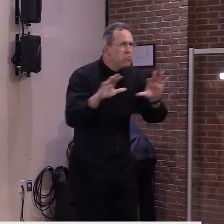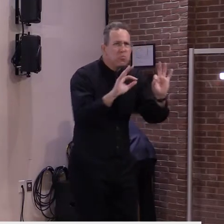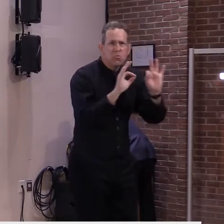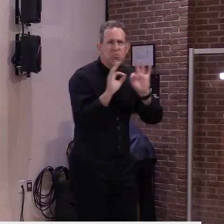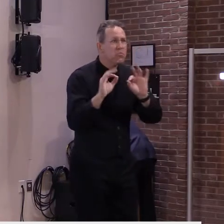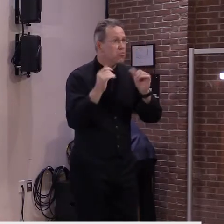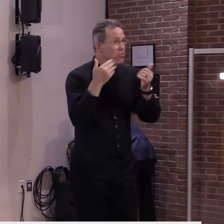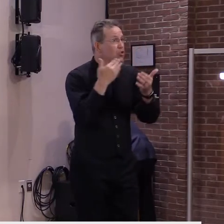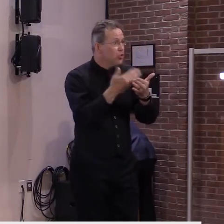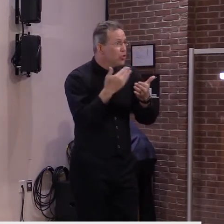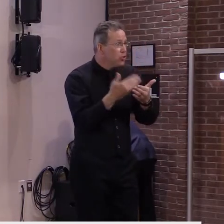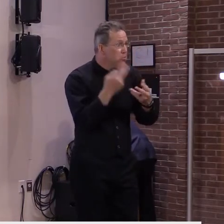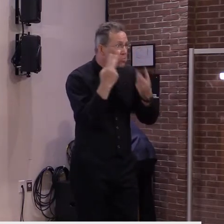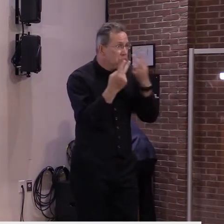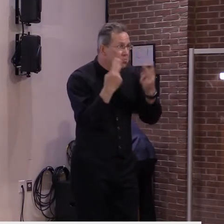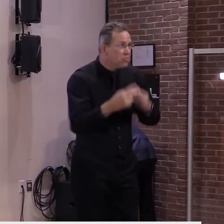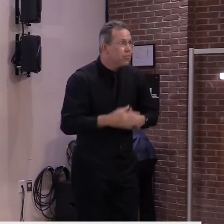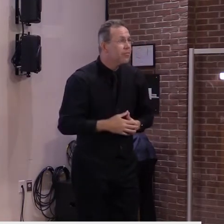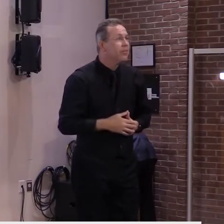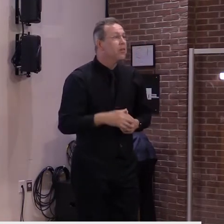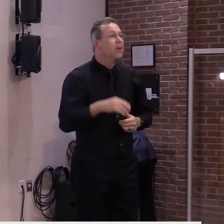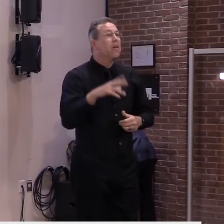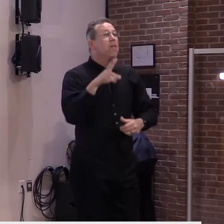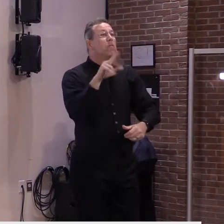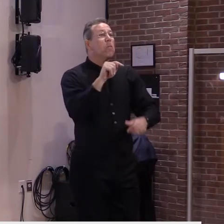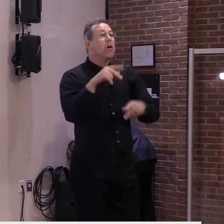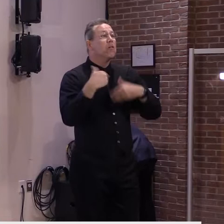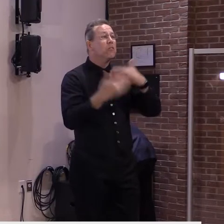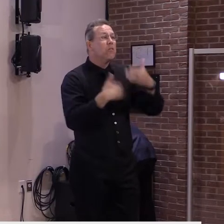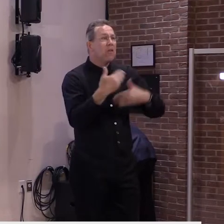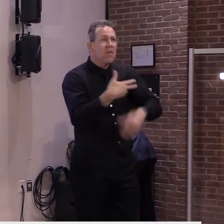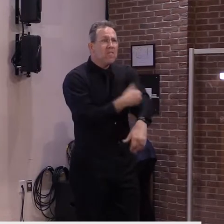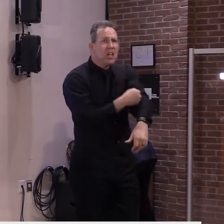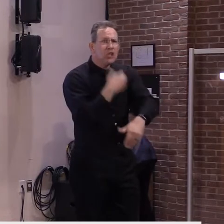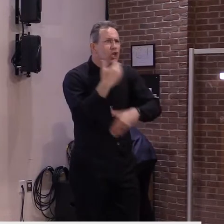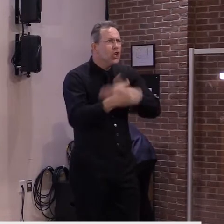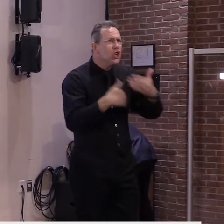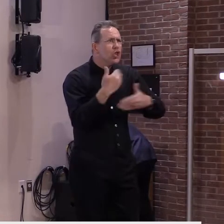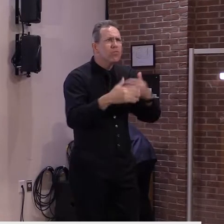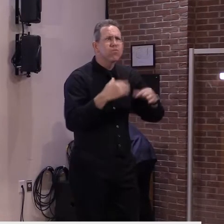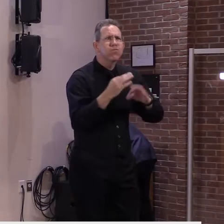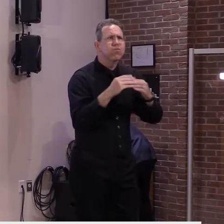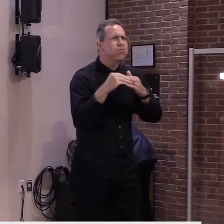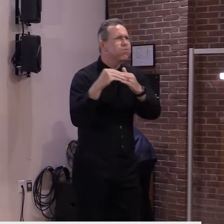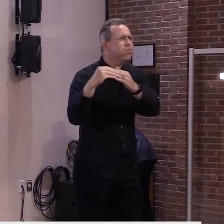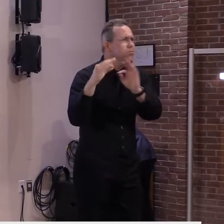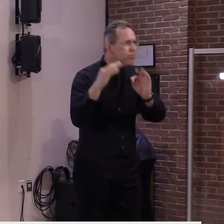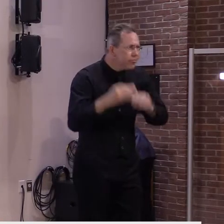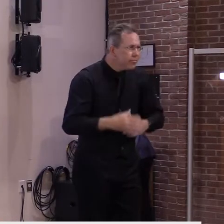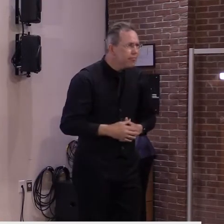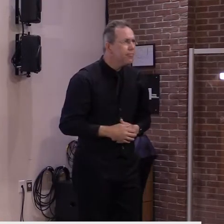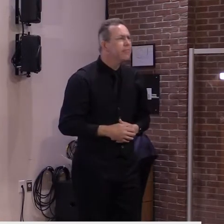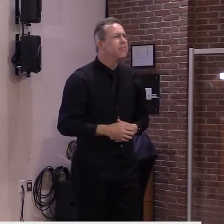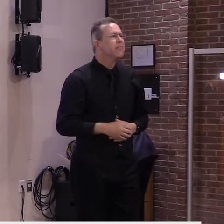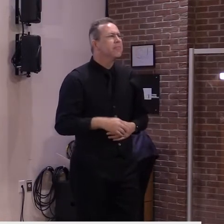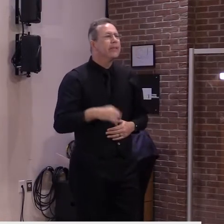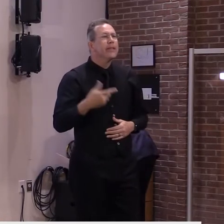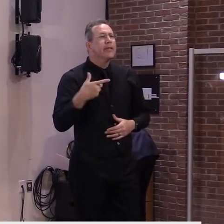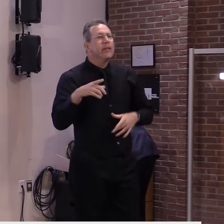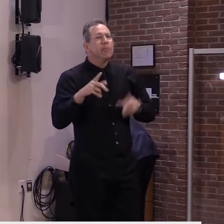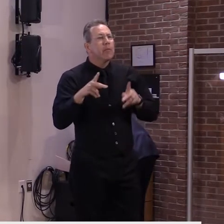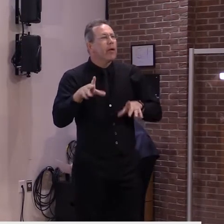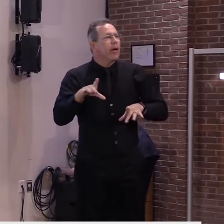rates continue to lead to favorable trends in cases, hospitalizations, and fatalities. This week, Vermont is